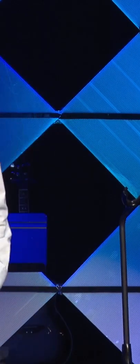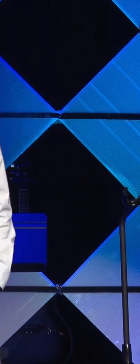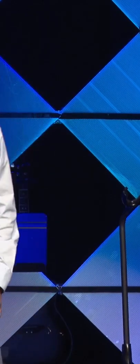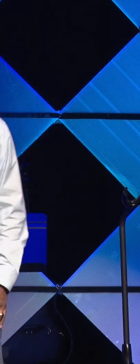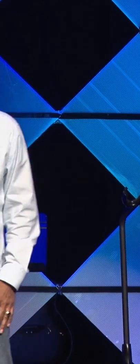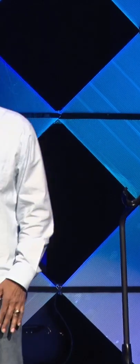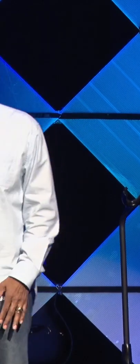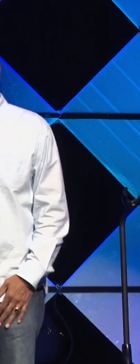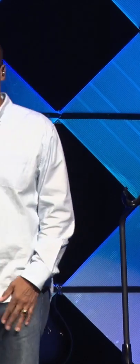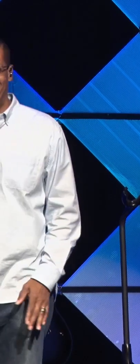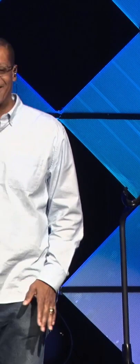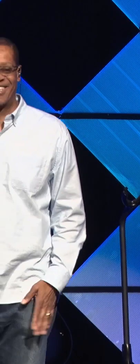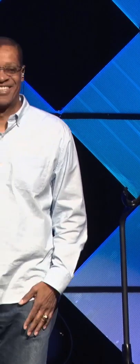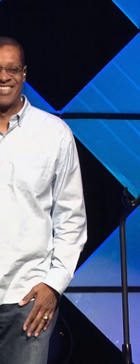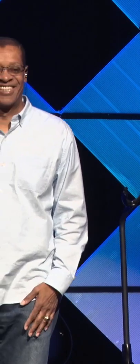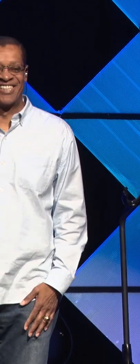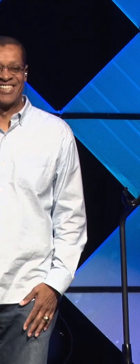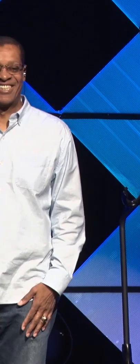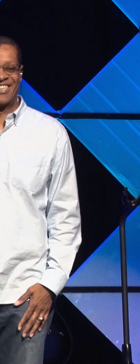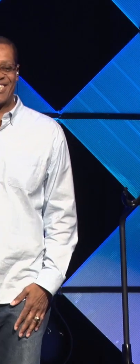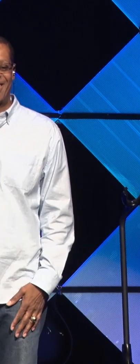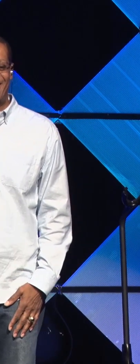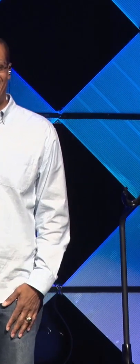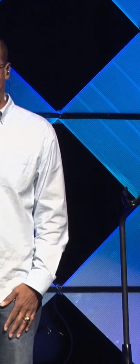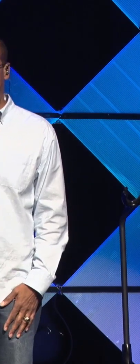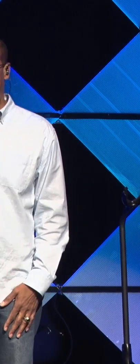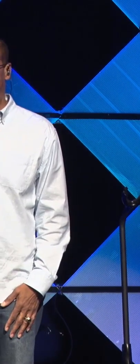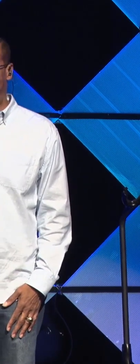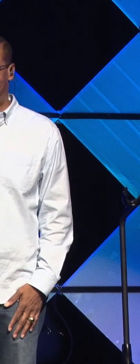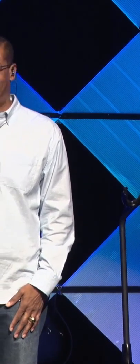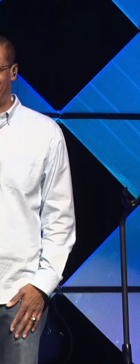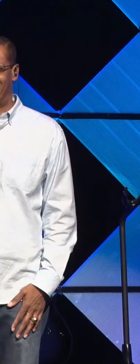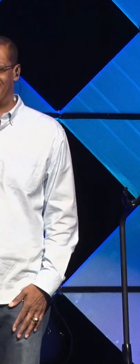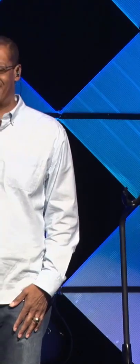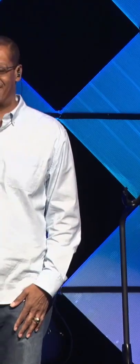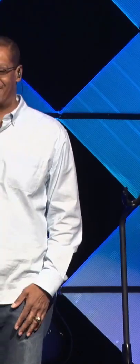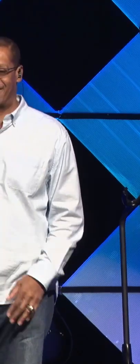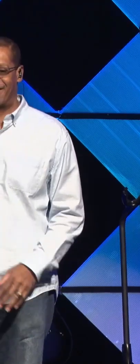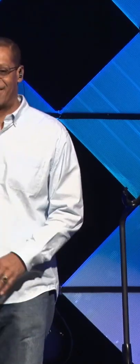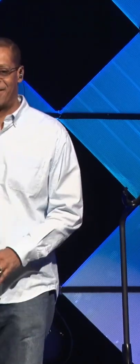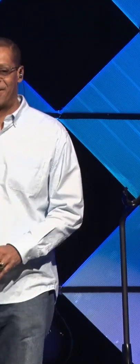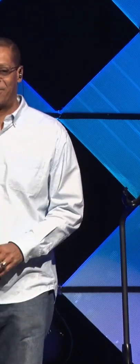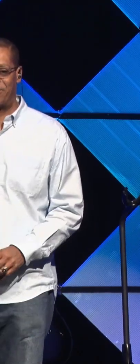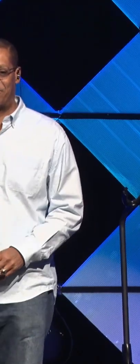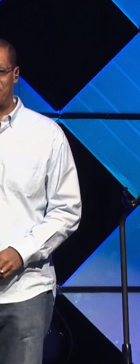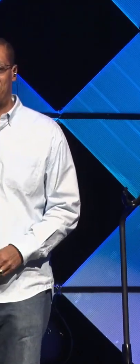Dad. If you are able, we would love for you to stand and sing with us.